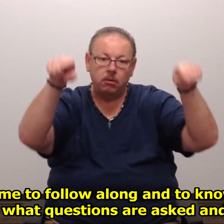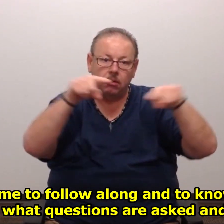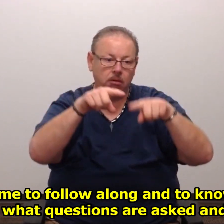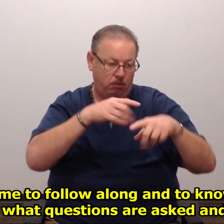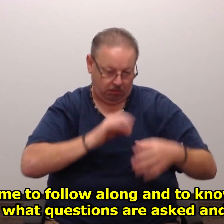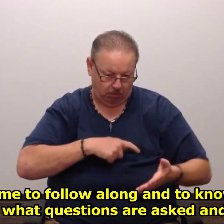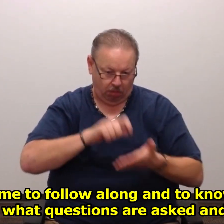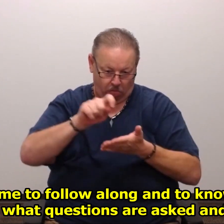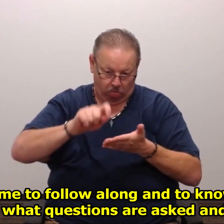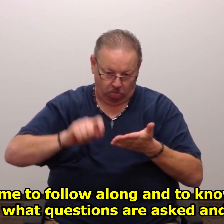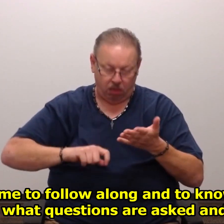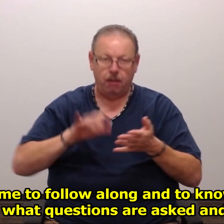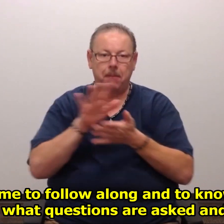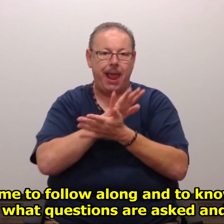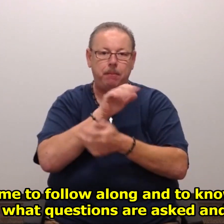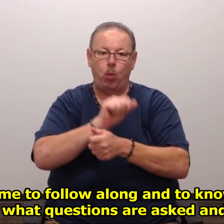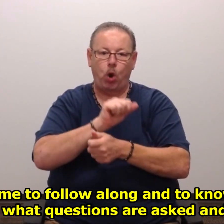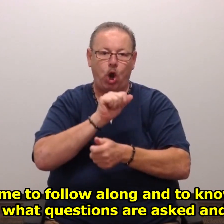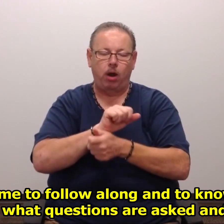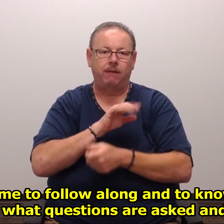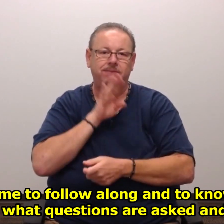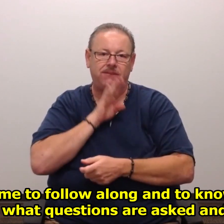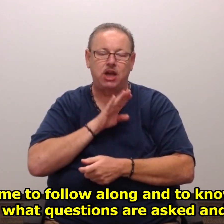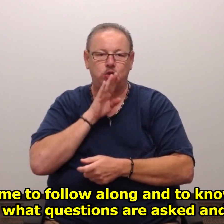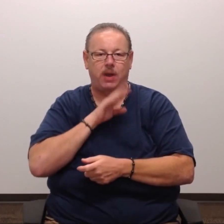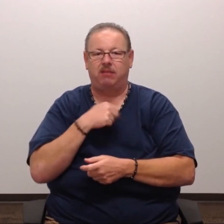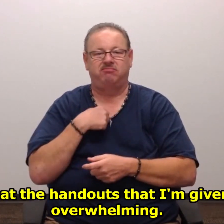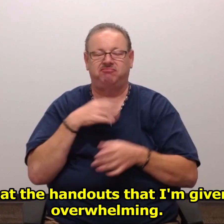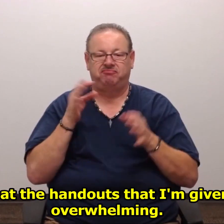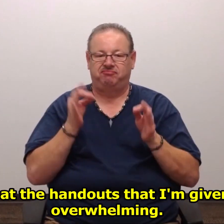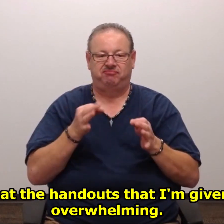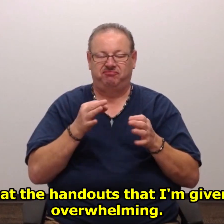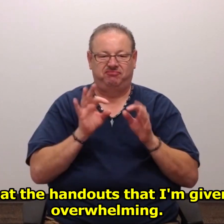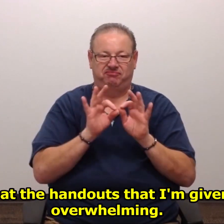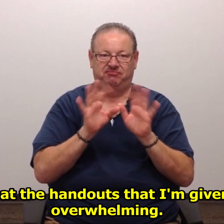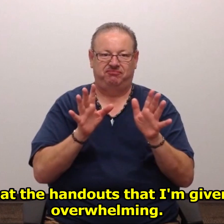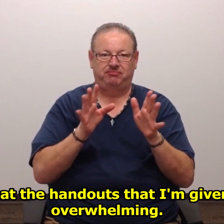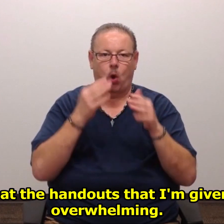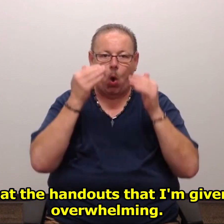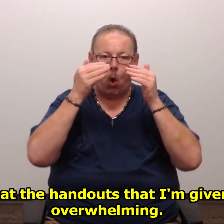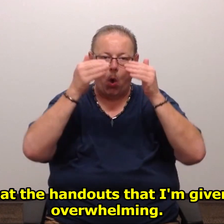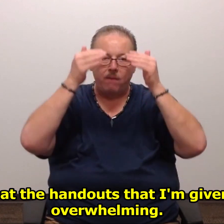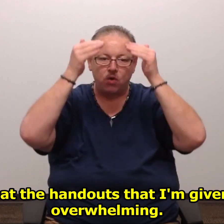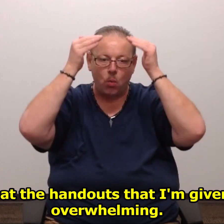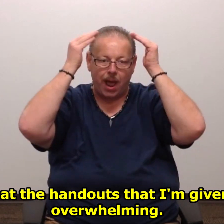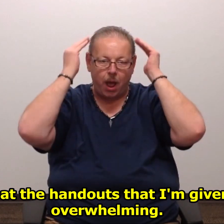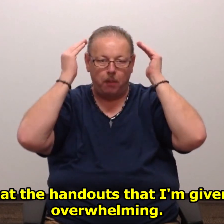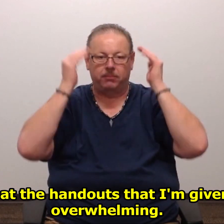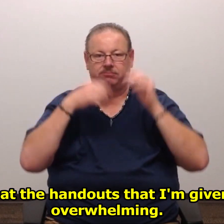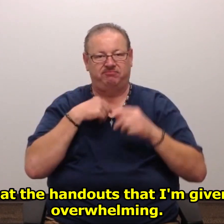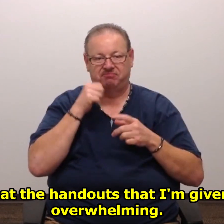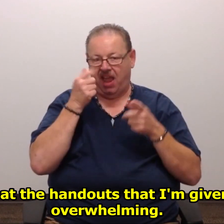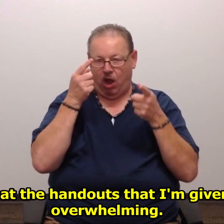talking and to know what questions are asked and answered, and to look at the handouts that I'm given. It can be